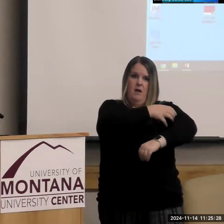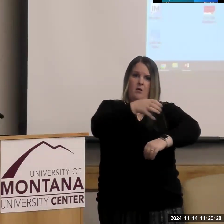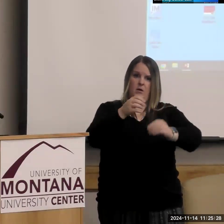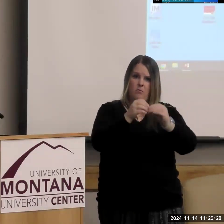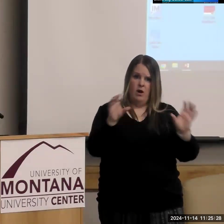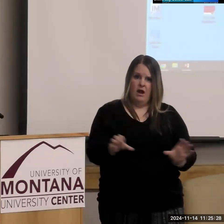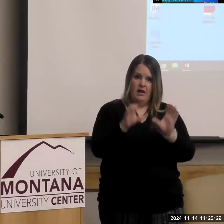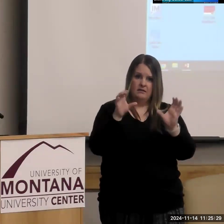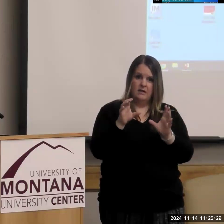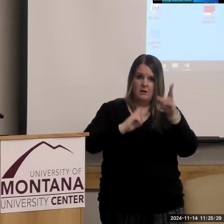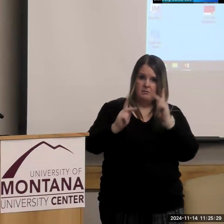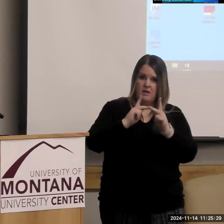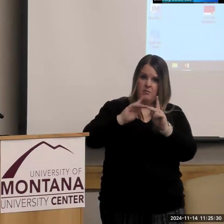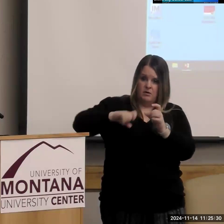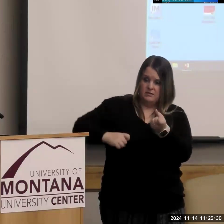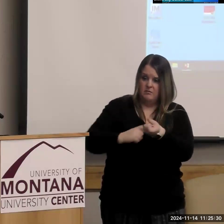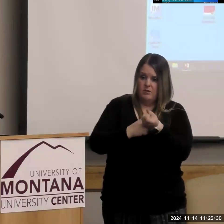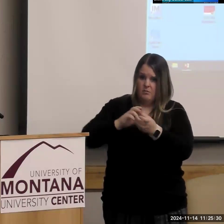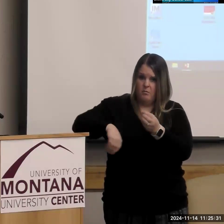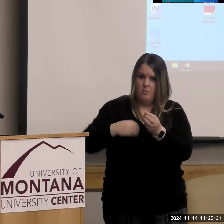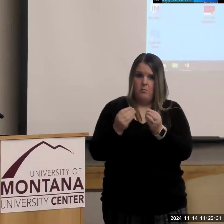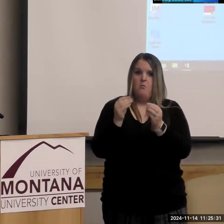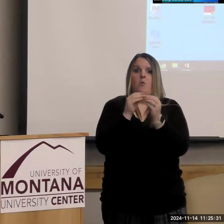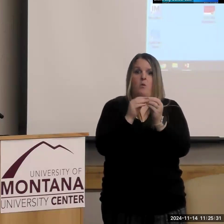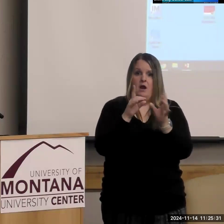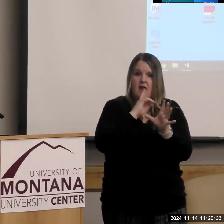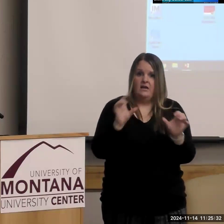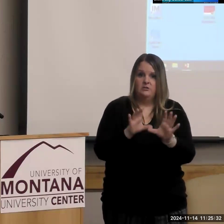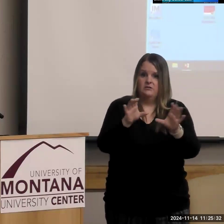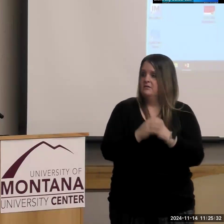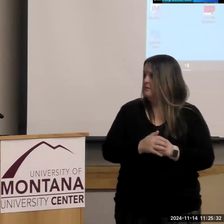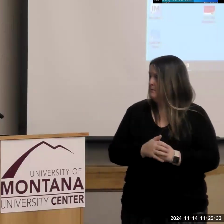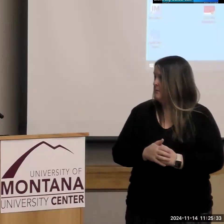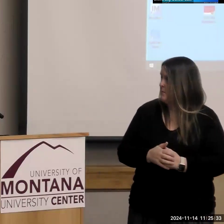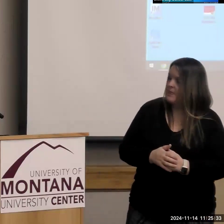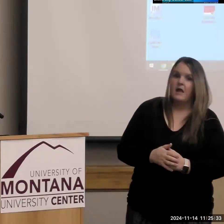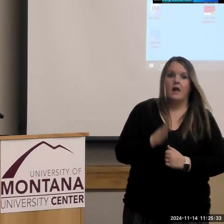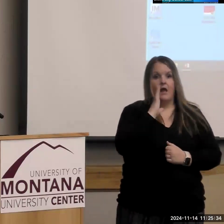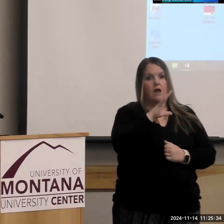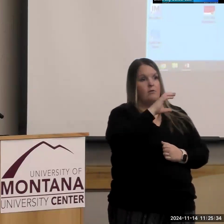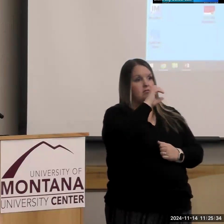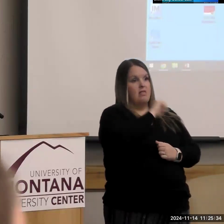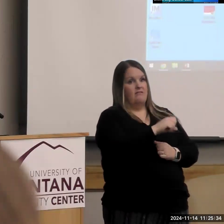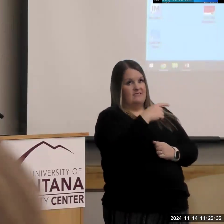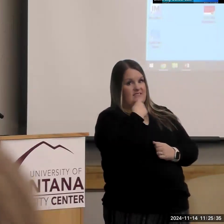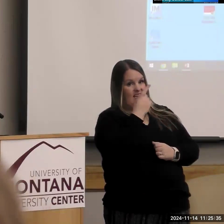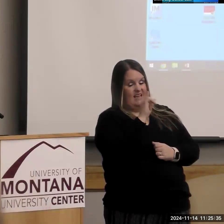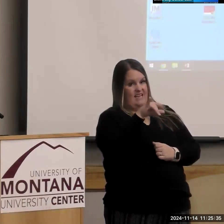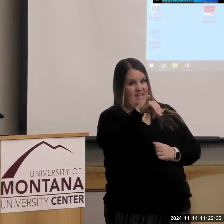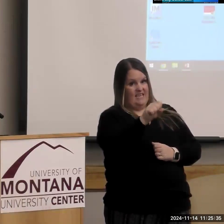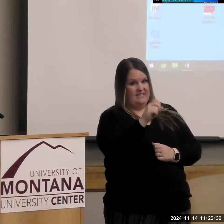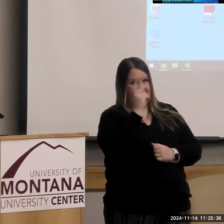action that people get behind, and there is actually actionable things? I would love to say I see that. I can't say I see that